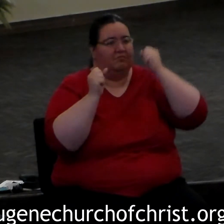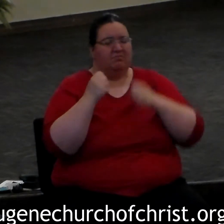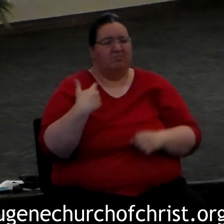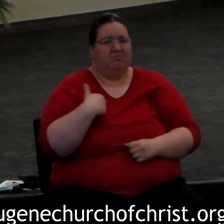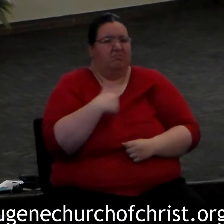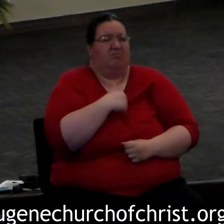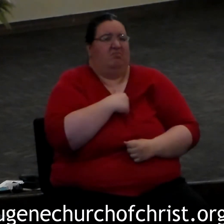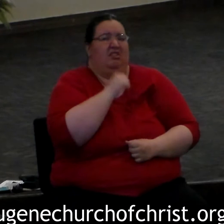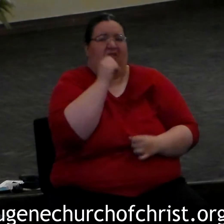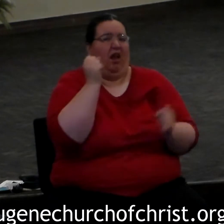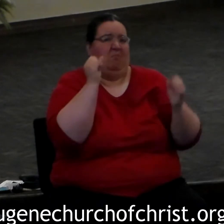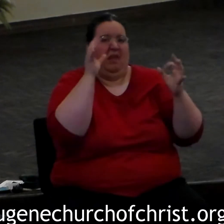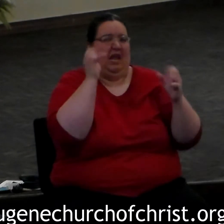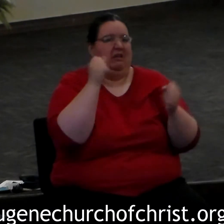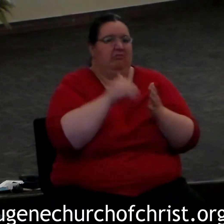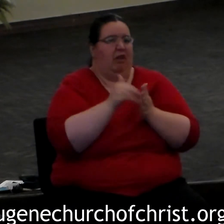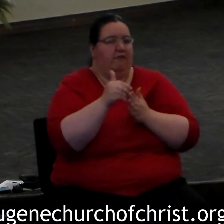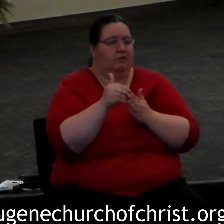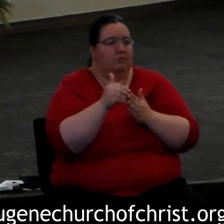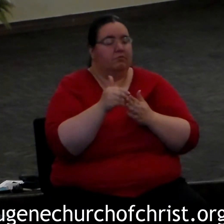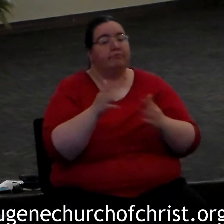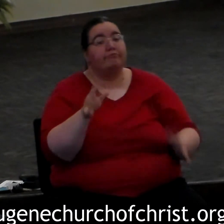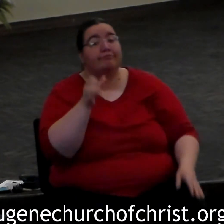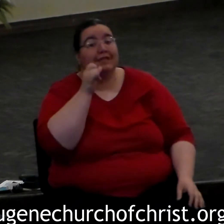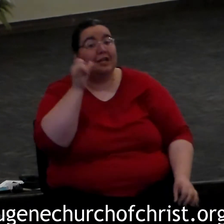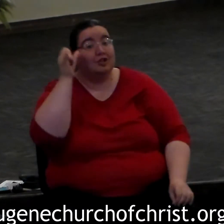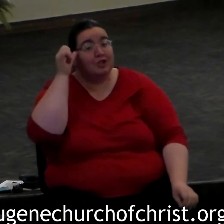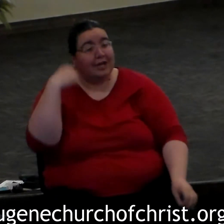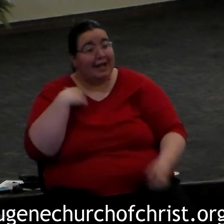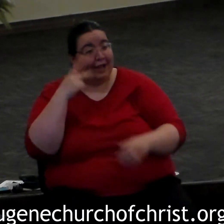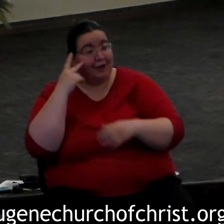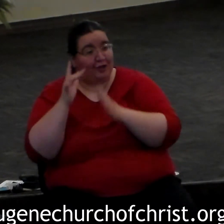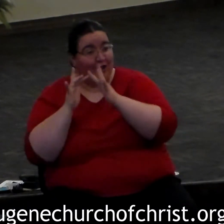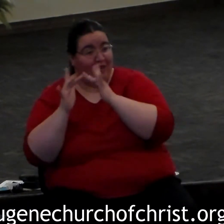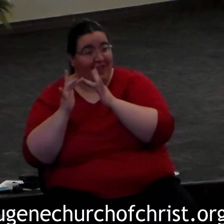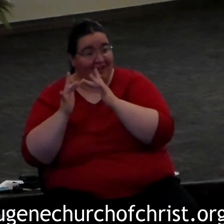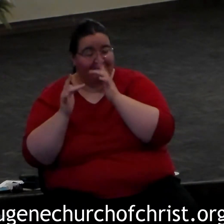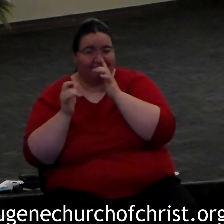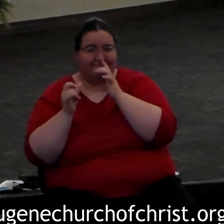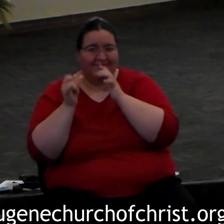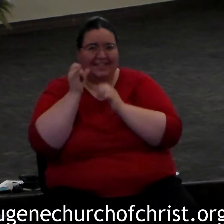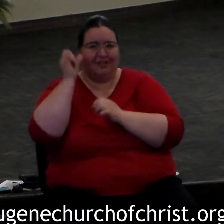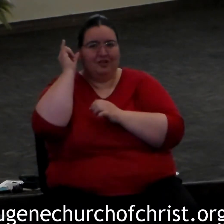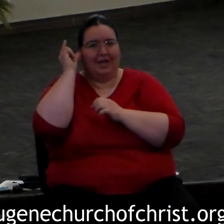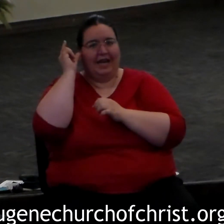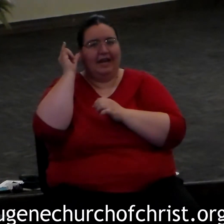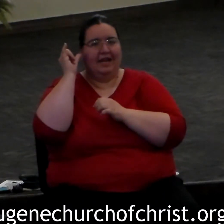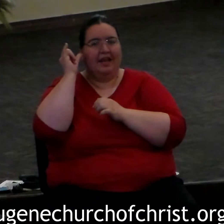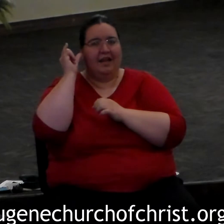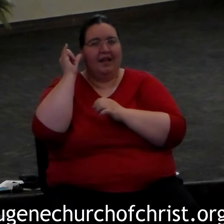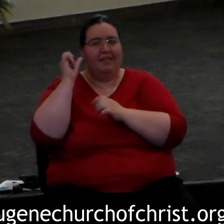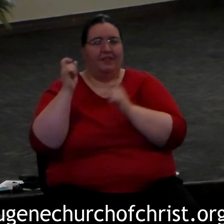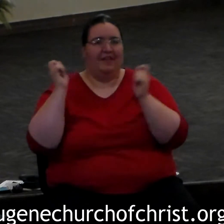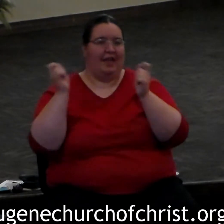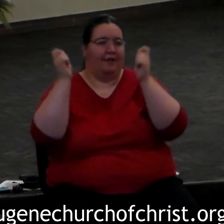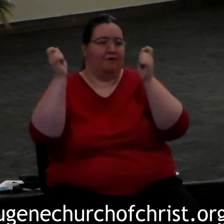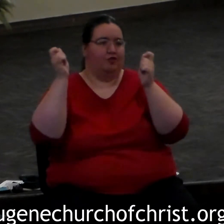Yesterday, I saw online, was the anniversary of Apollo 13 splashing down safely to Earth. I love the movie, love the